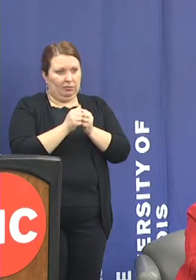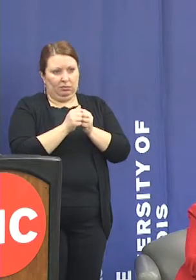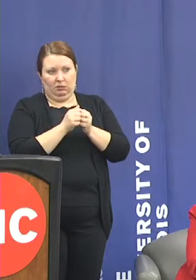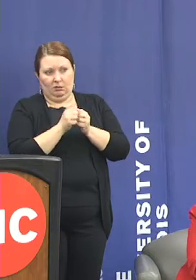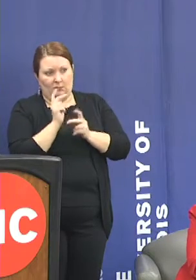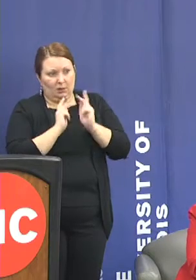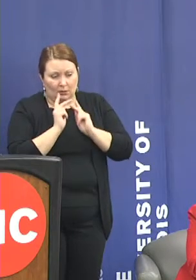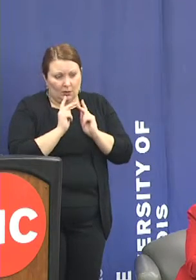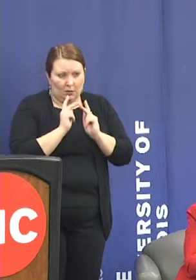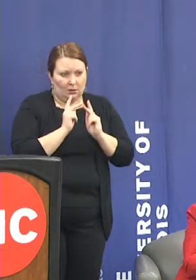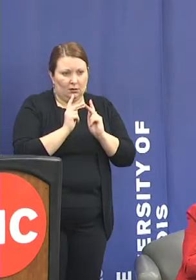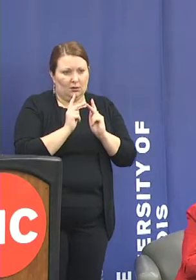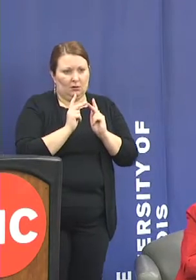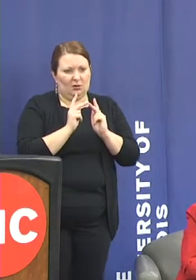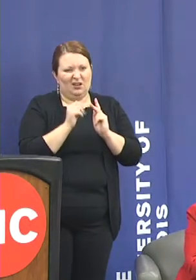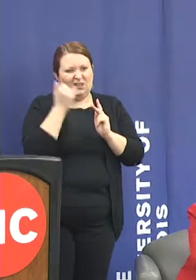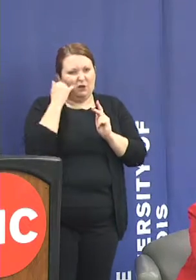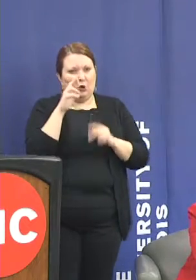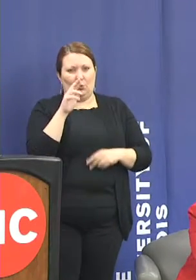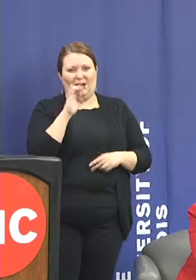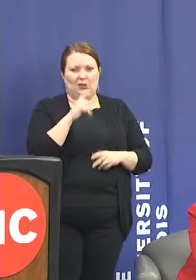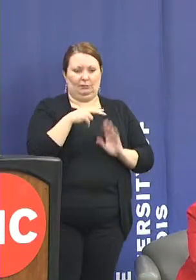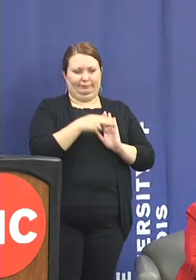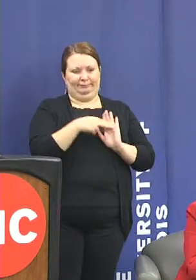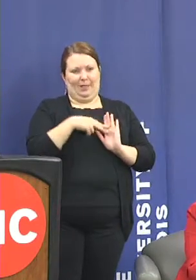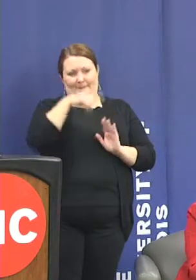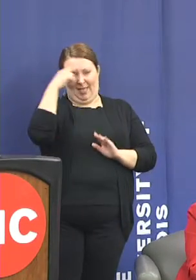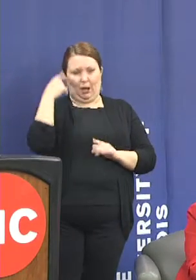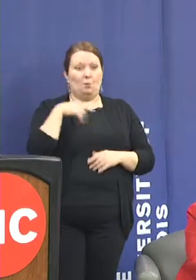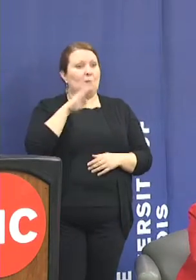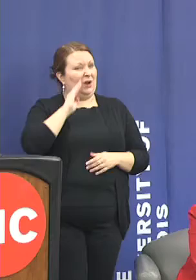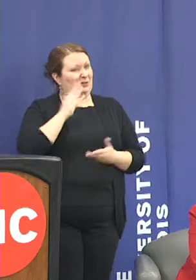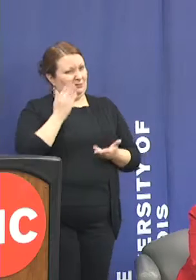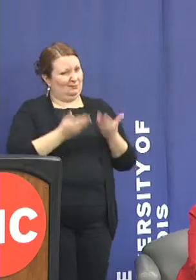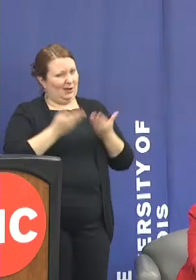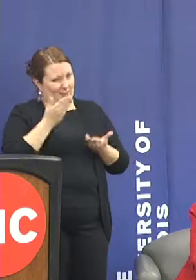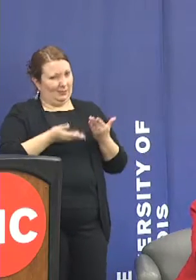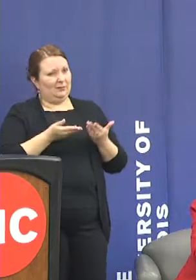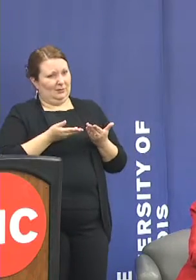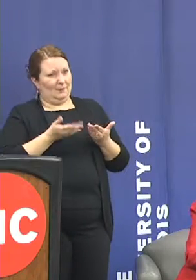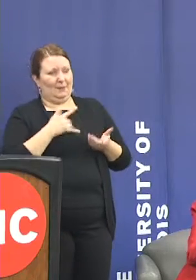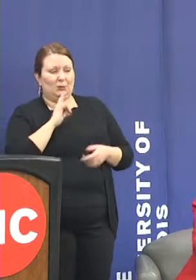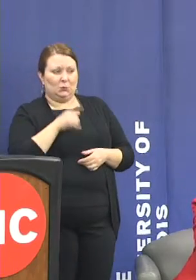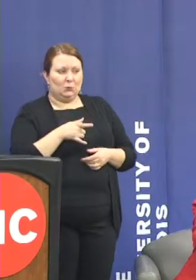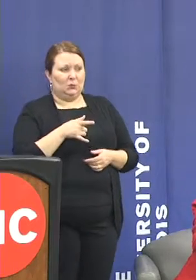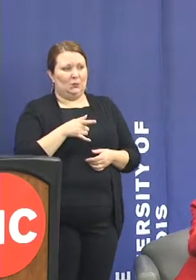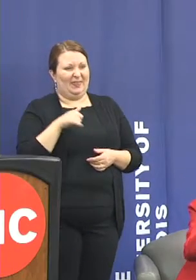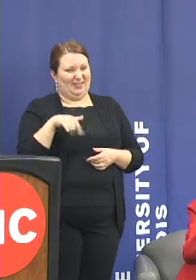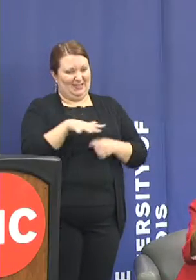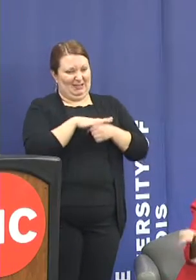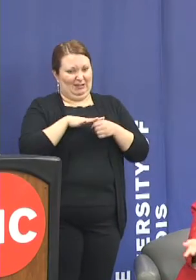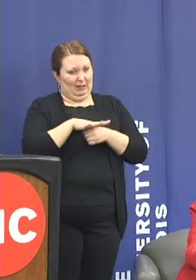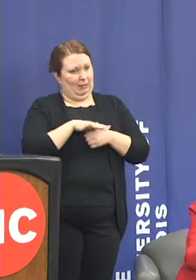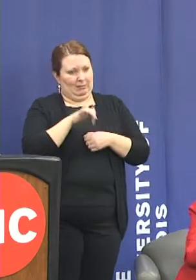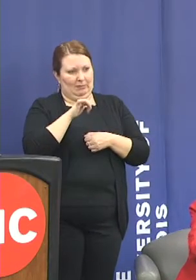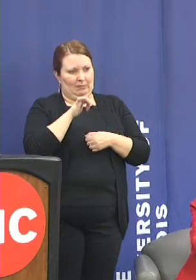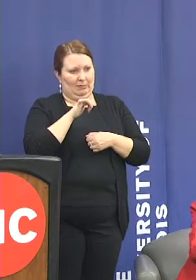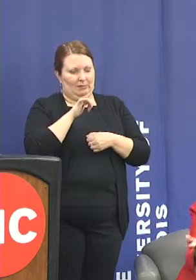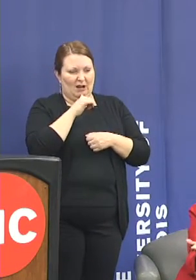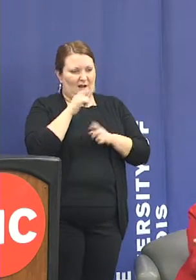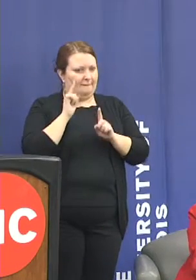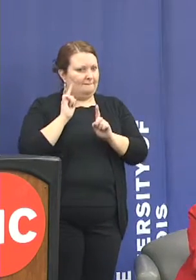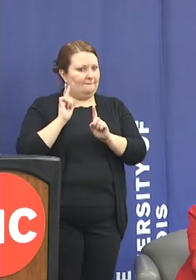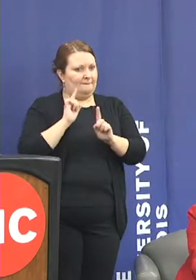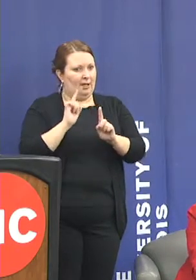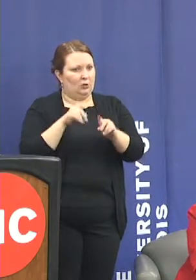don't, at least not when you're racialized as black. Brown, it might. It might be true that in this neighborhood you're not going to be followed in the store